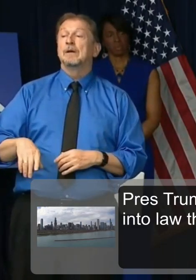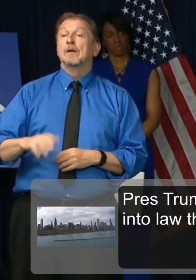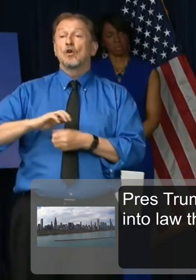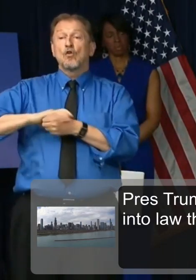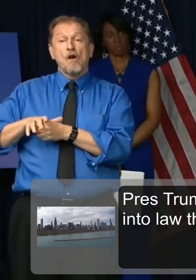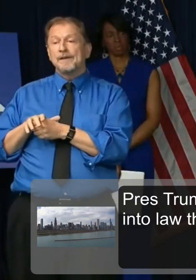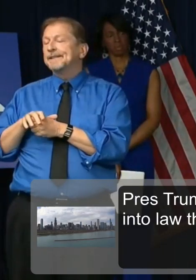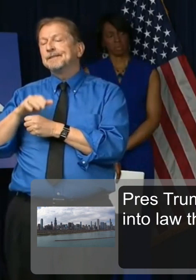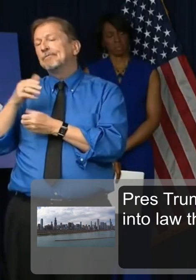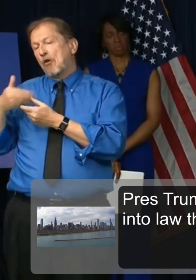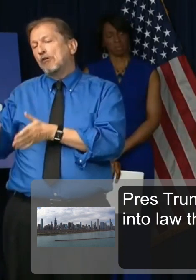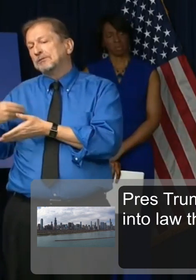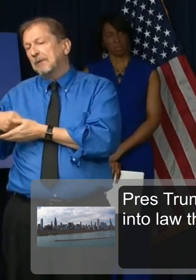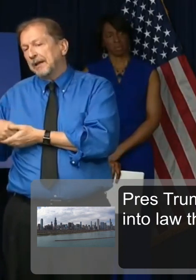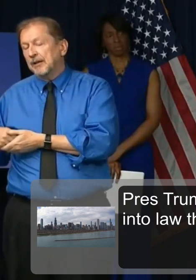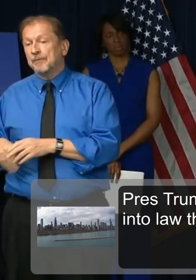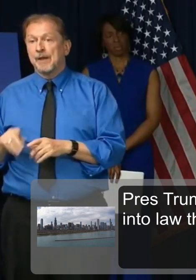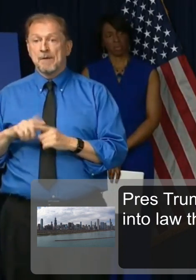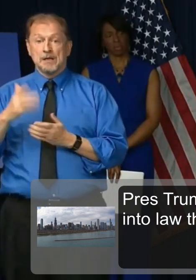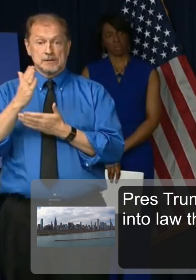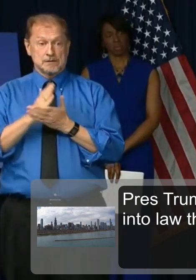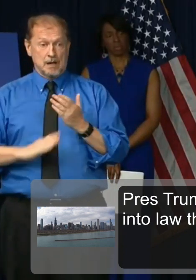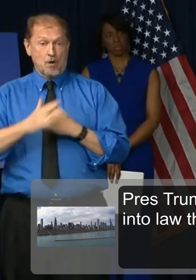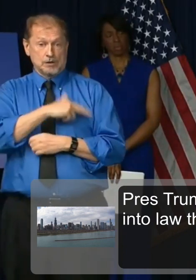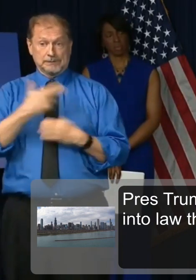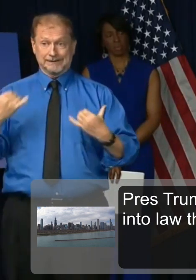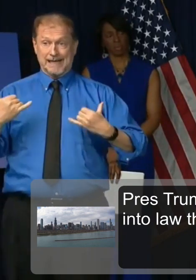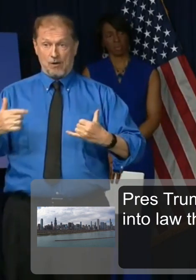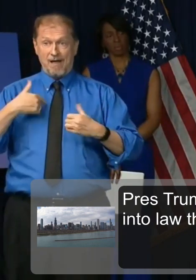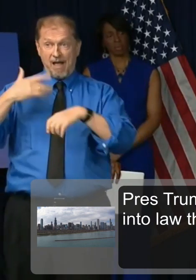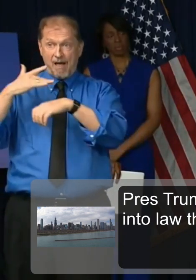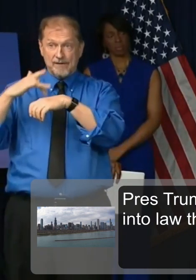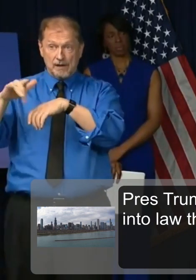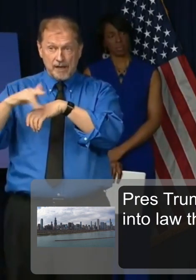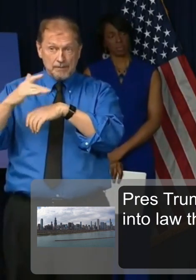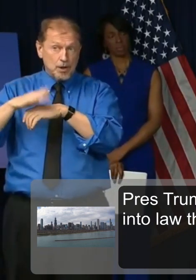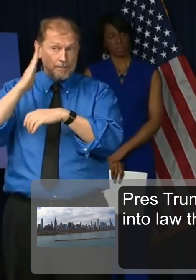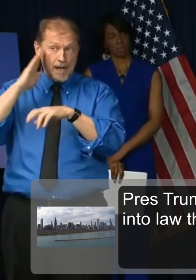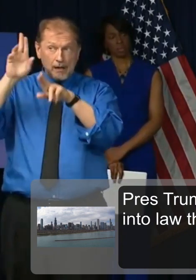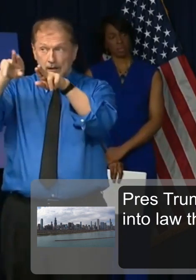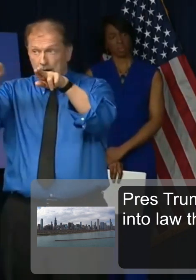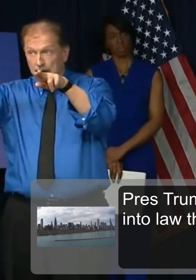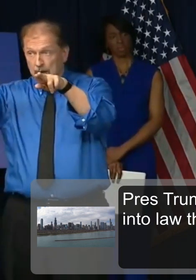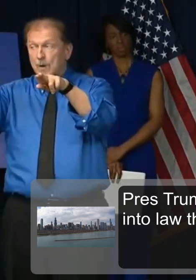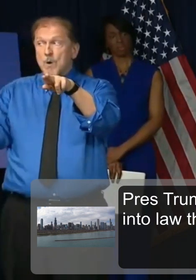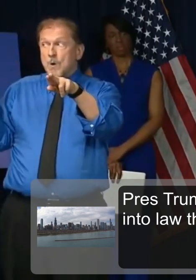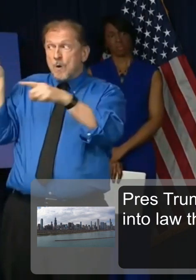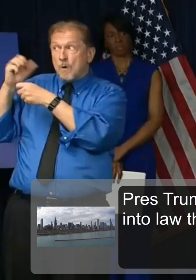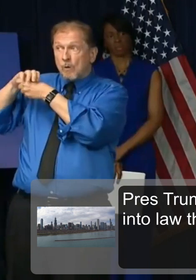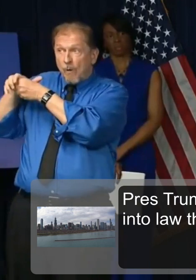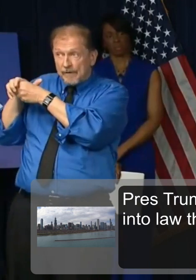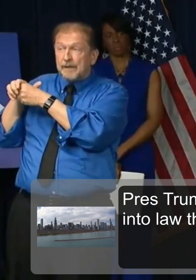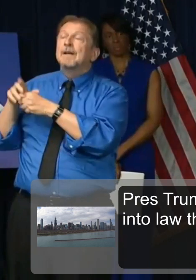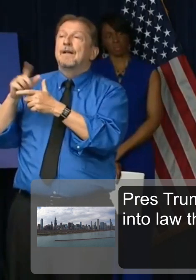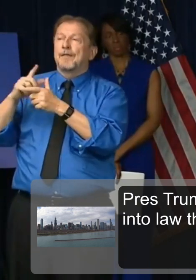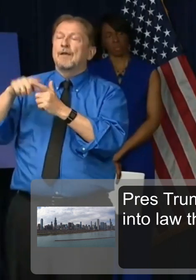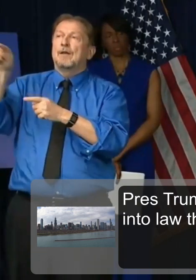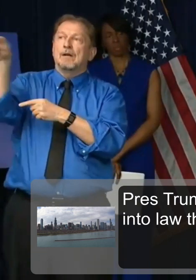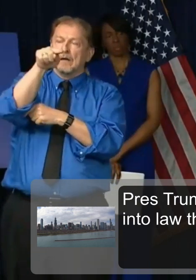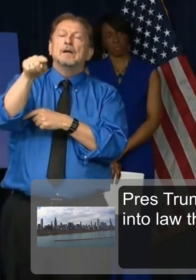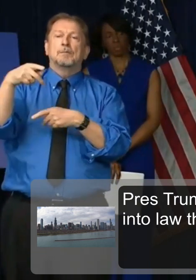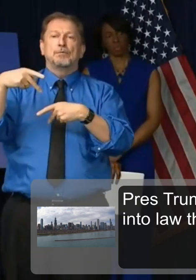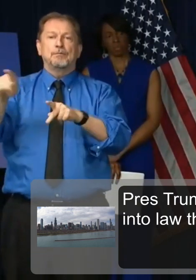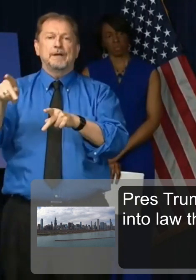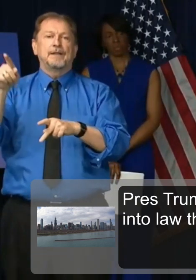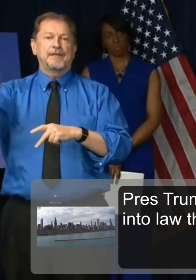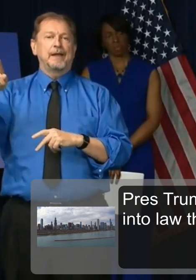in regions that have enough bed availability to have elective surgeries is we wanted to make sure that they could pay their bills. Many of them,